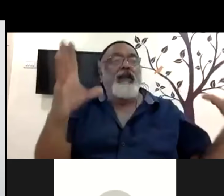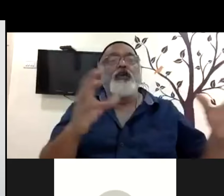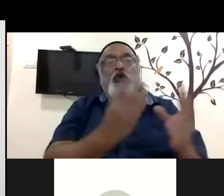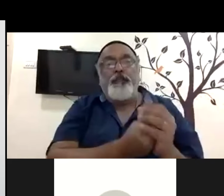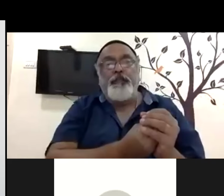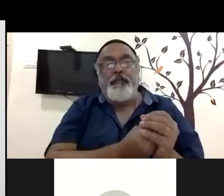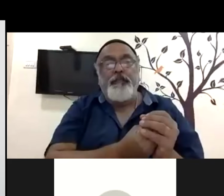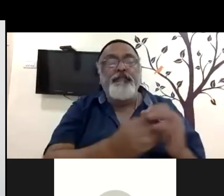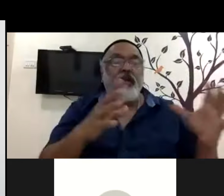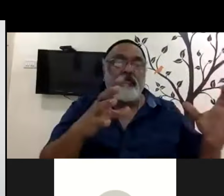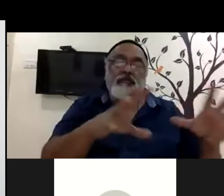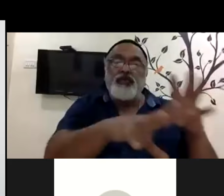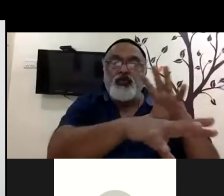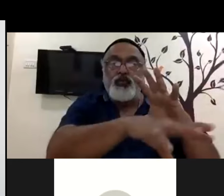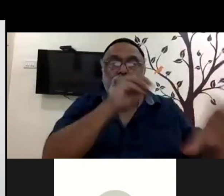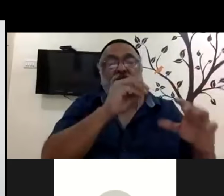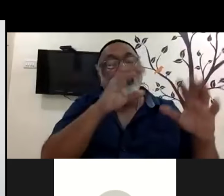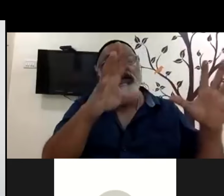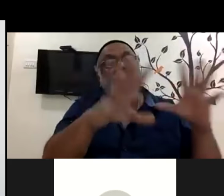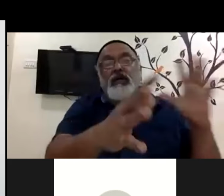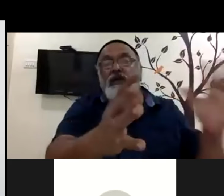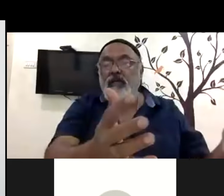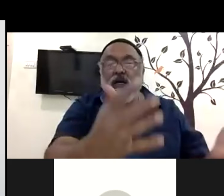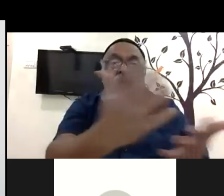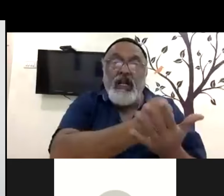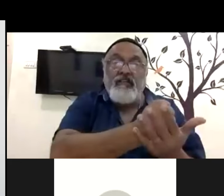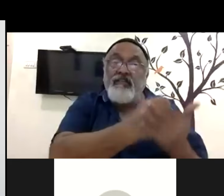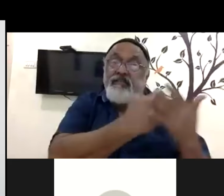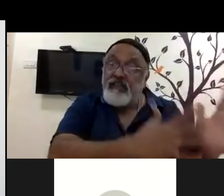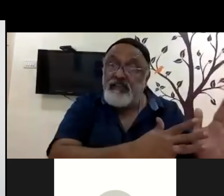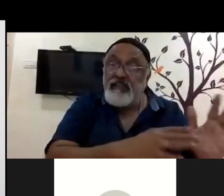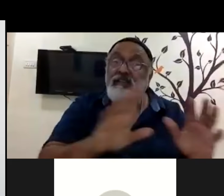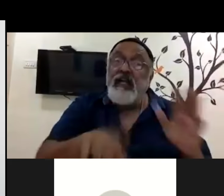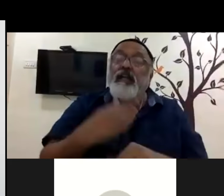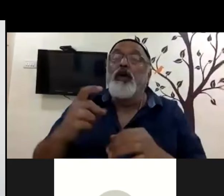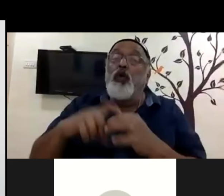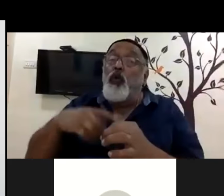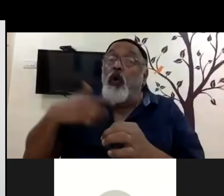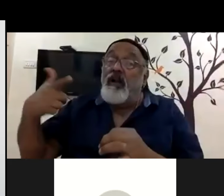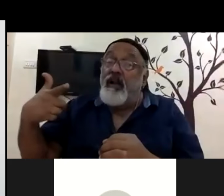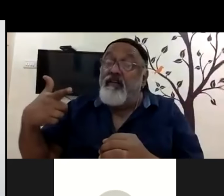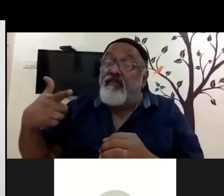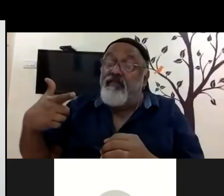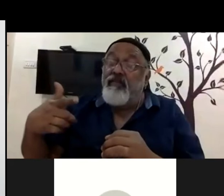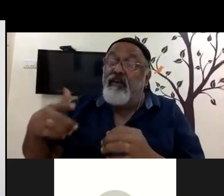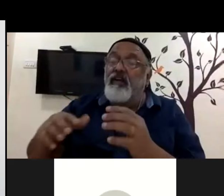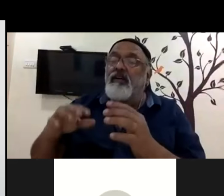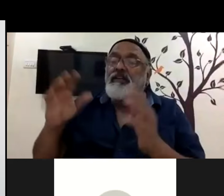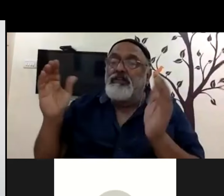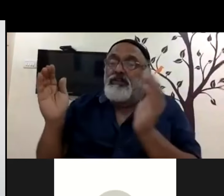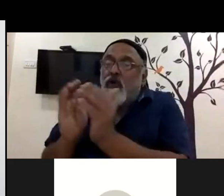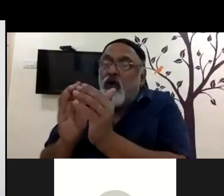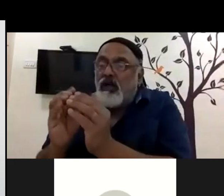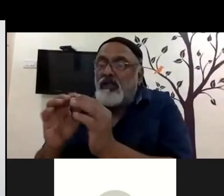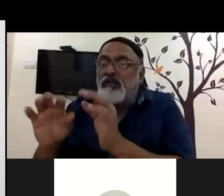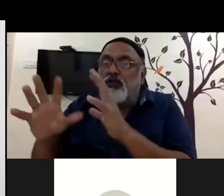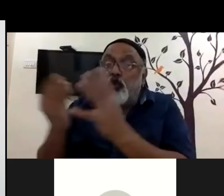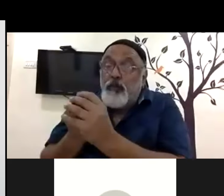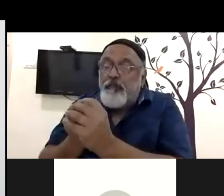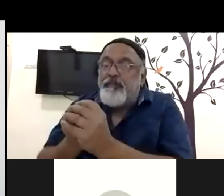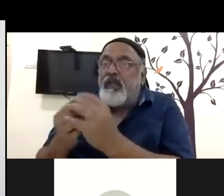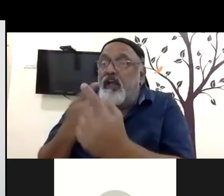lived experiences of the children, it would maybe then choose a further smaller sample with whom the researcher would conduct